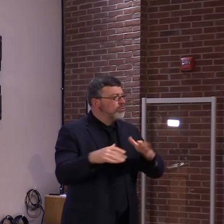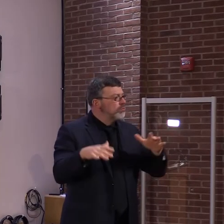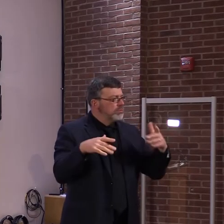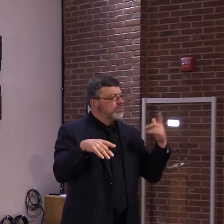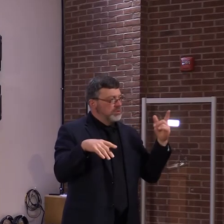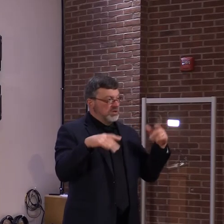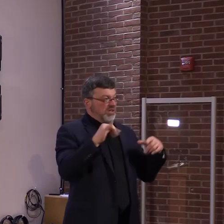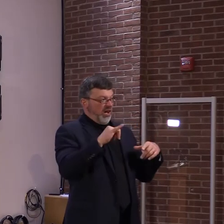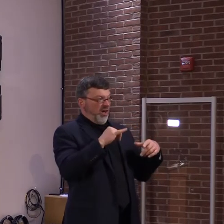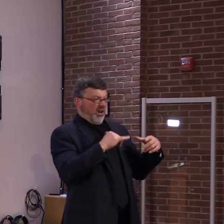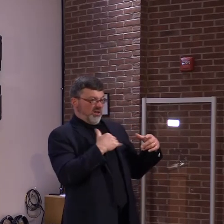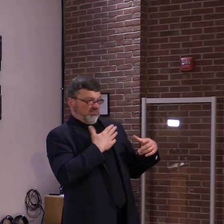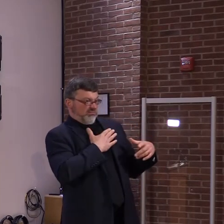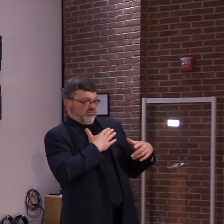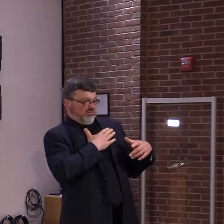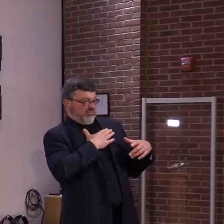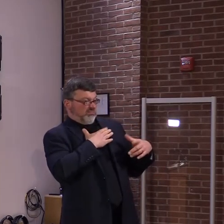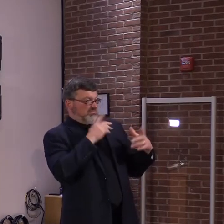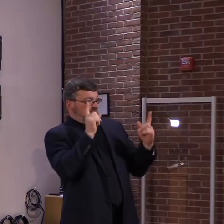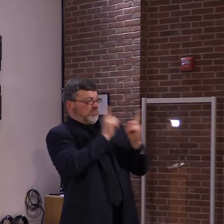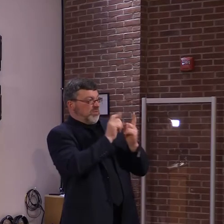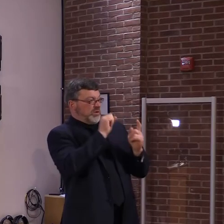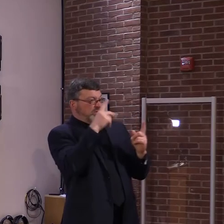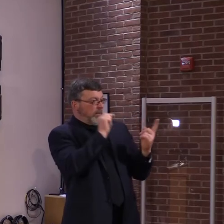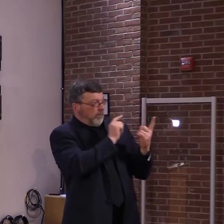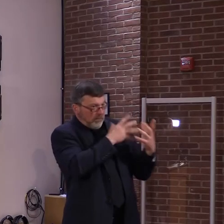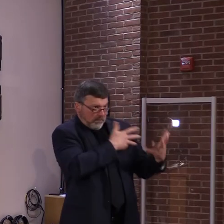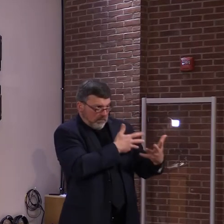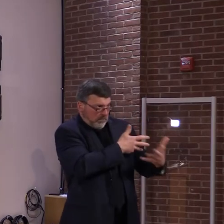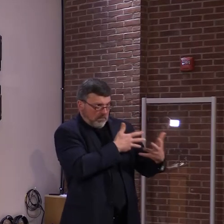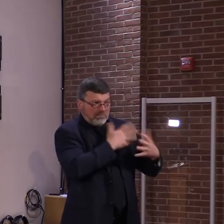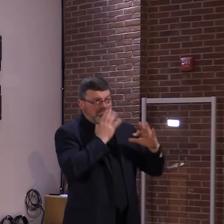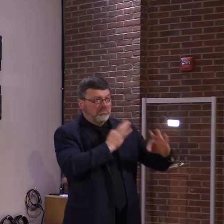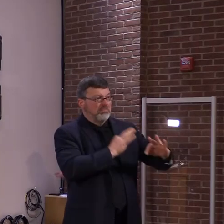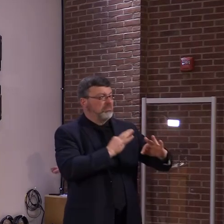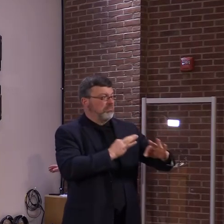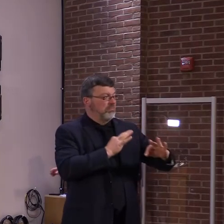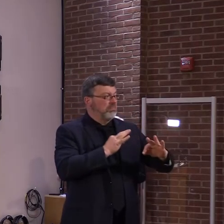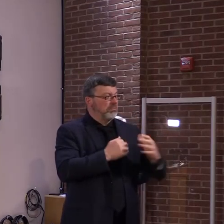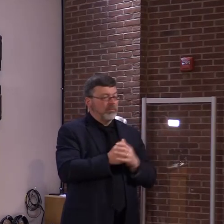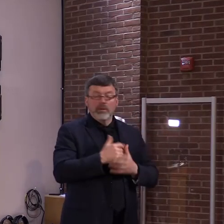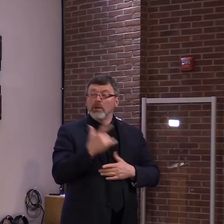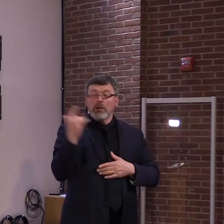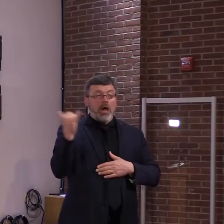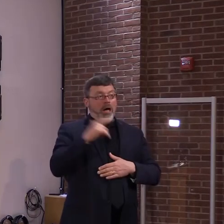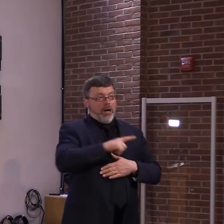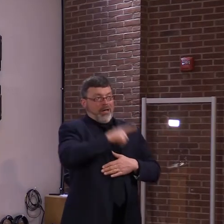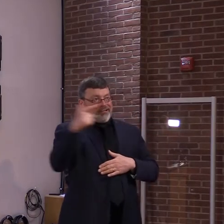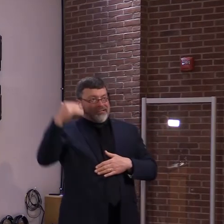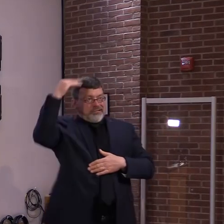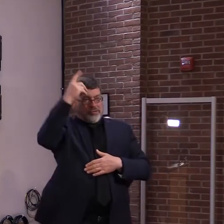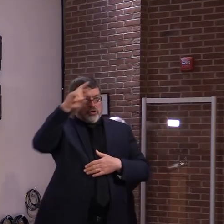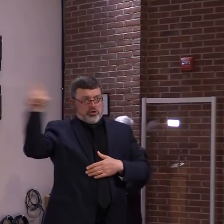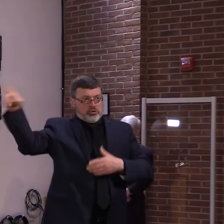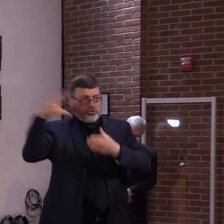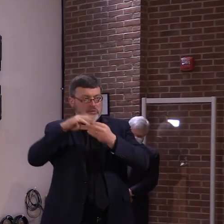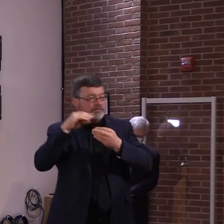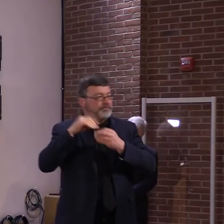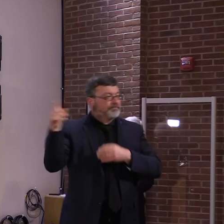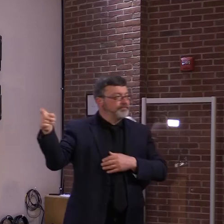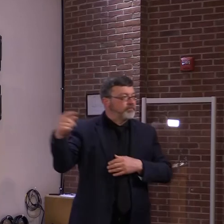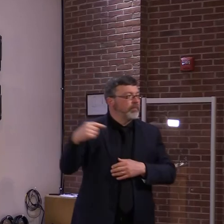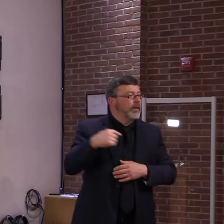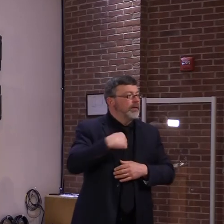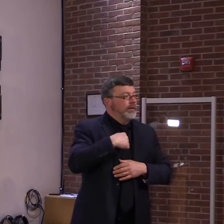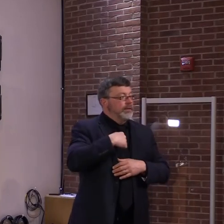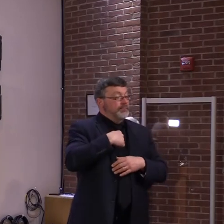issues. And the only thing I'll add is, obviously, health has been advising all along